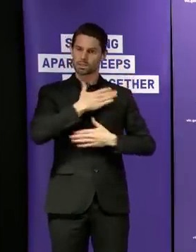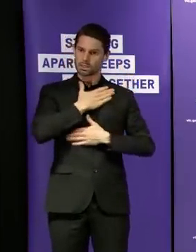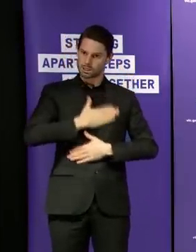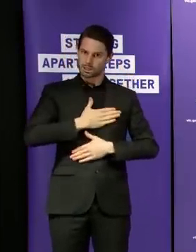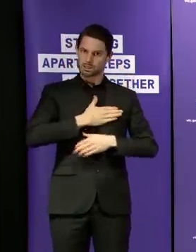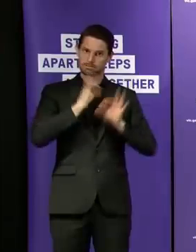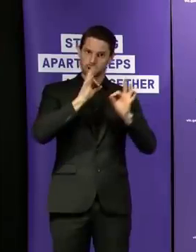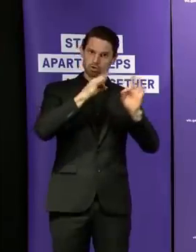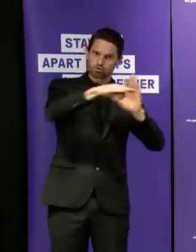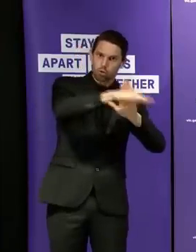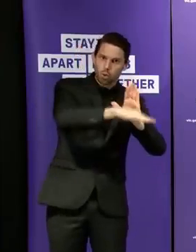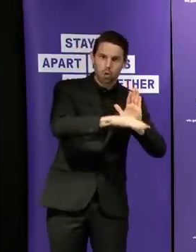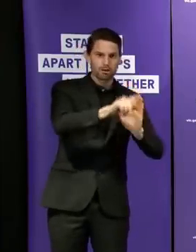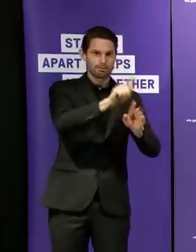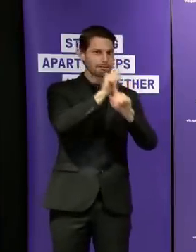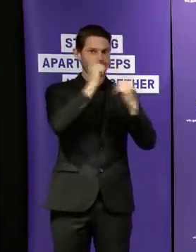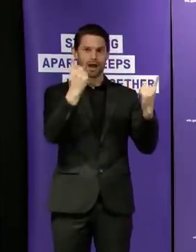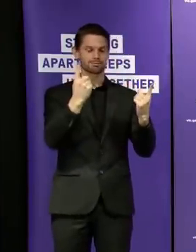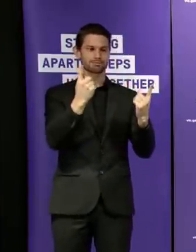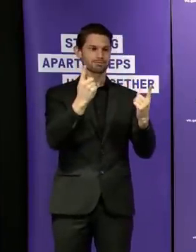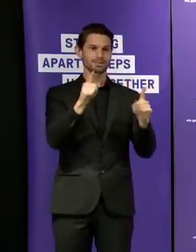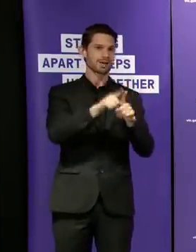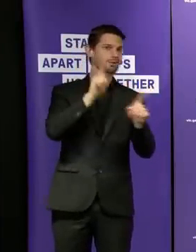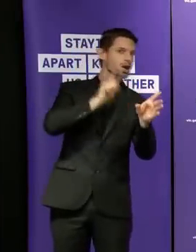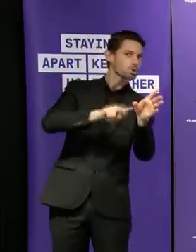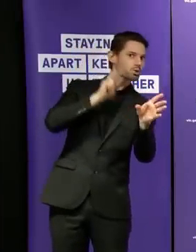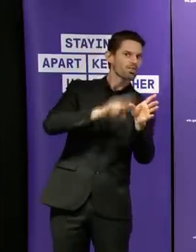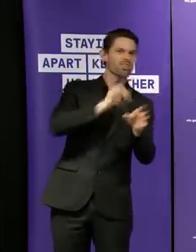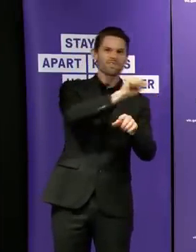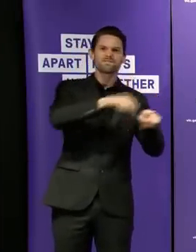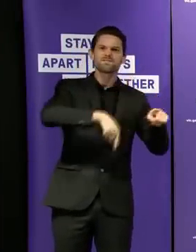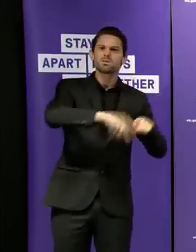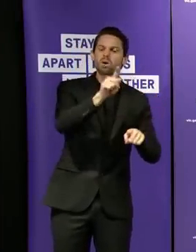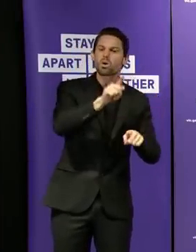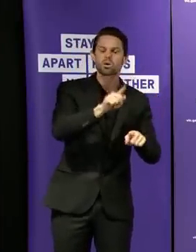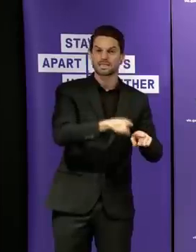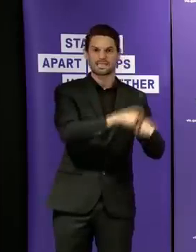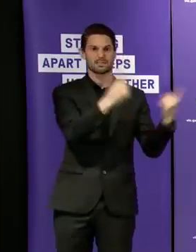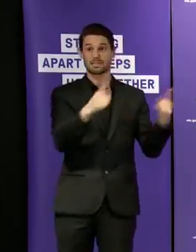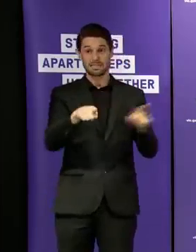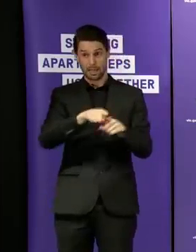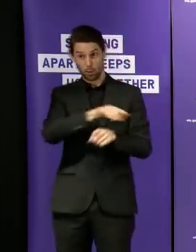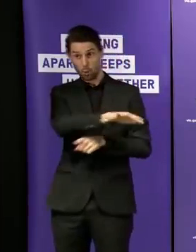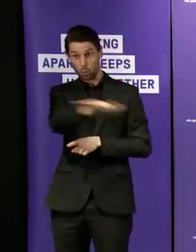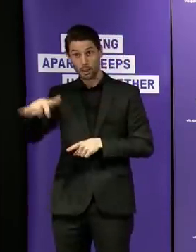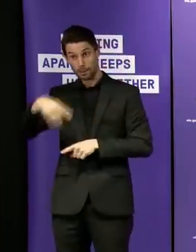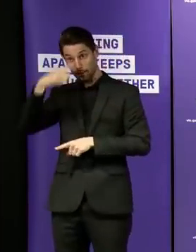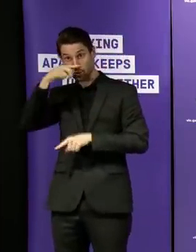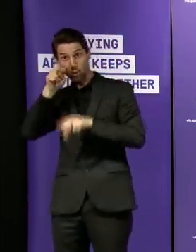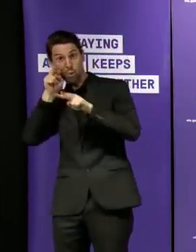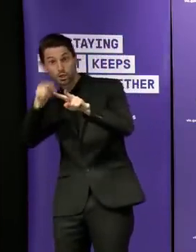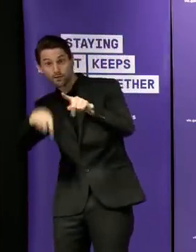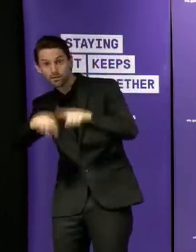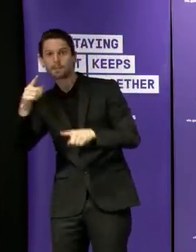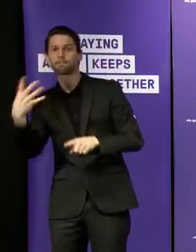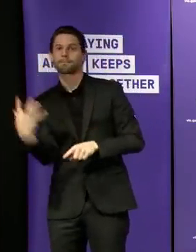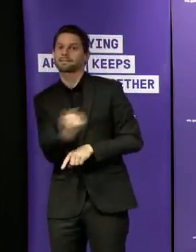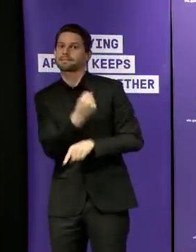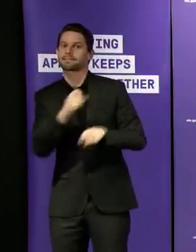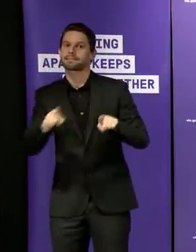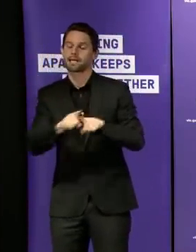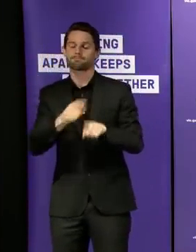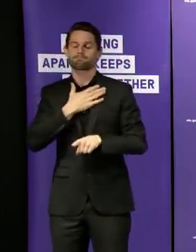same. It's not an ordinary grand final in every sense. If we want to take some steps soon thereafter, and certainly a week